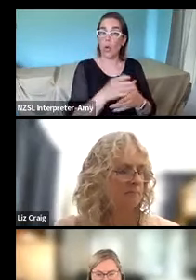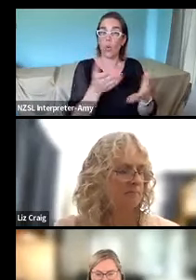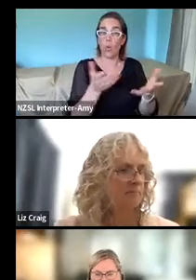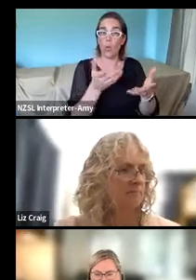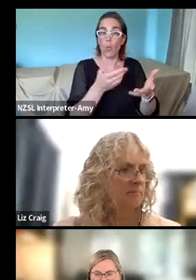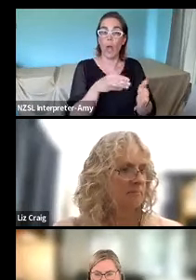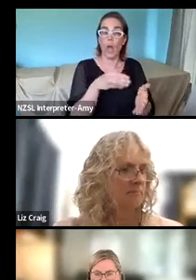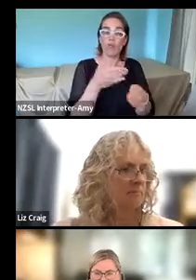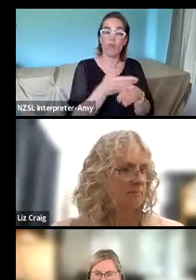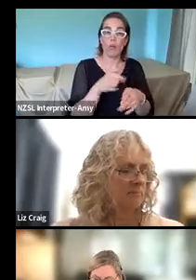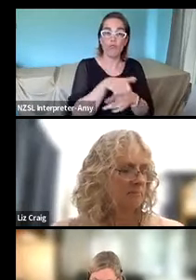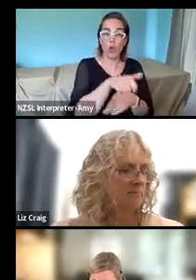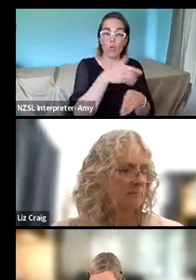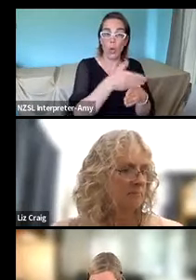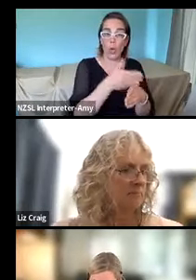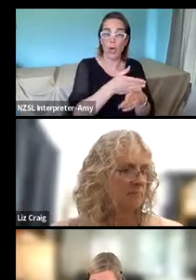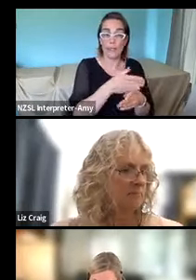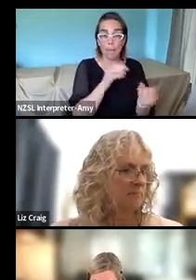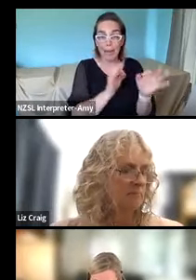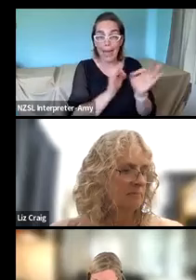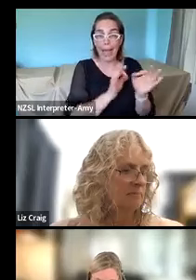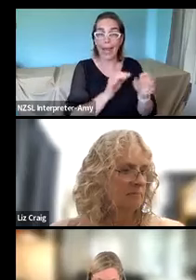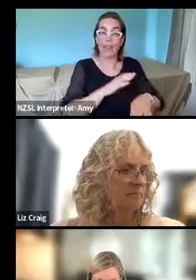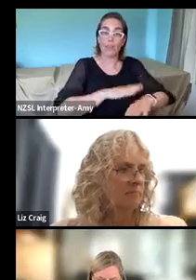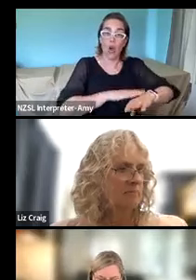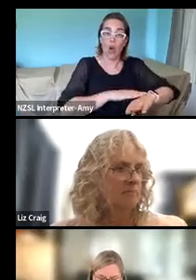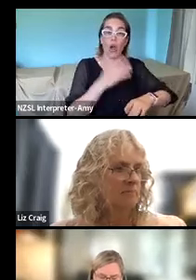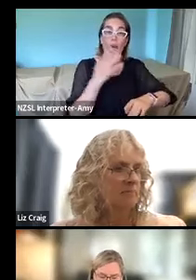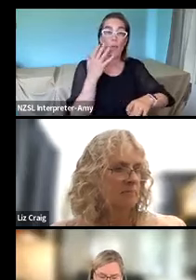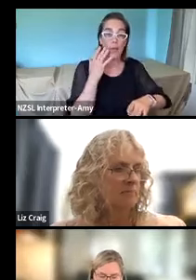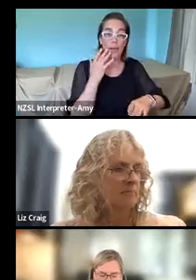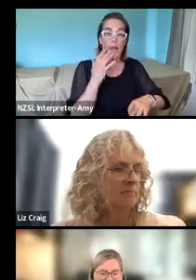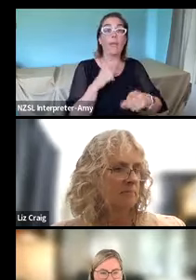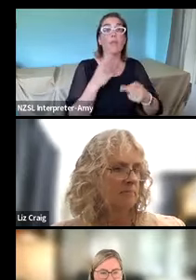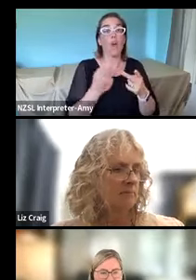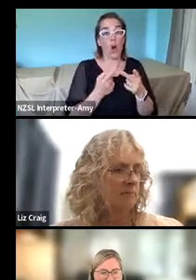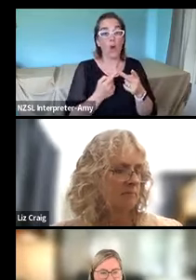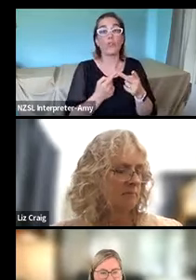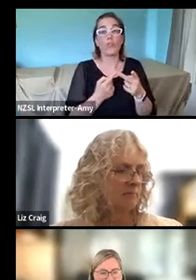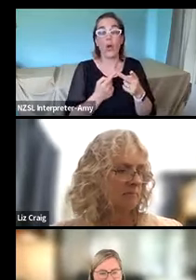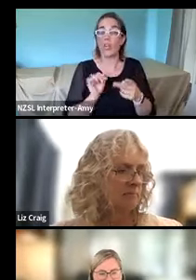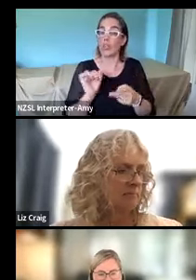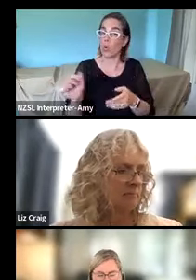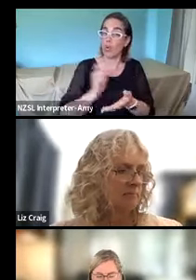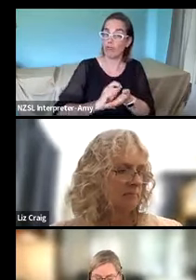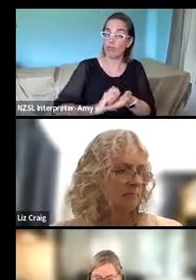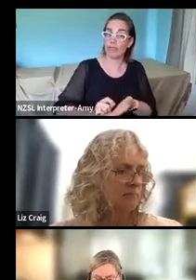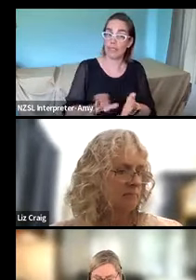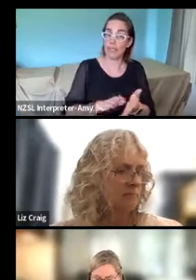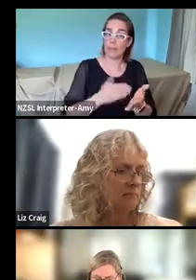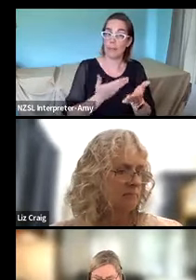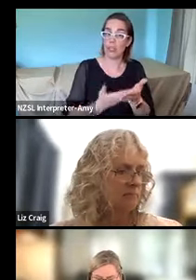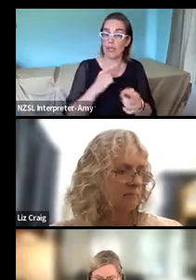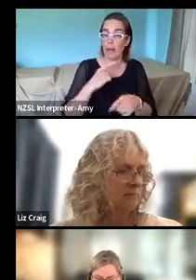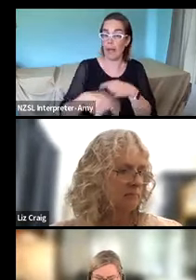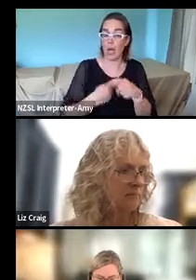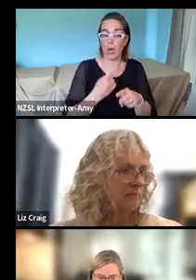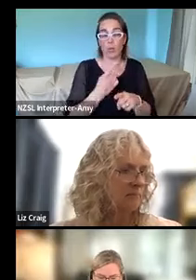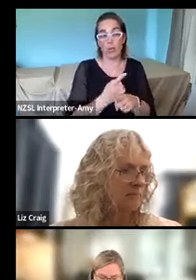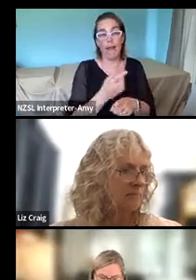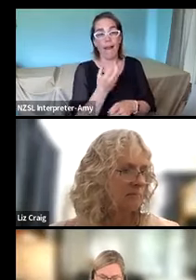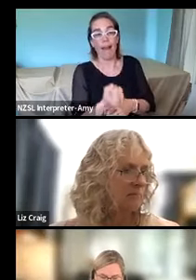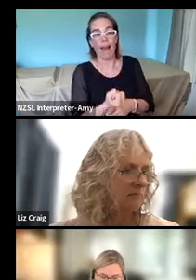and the duration and the times, etc. So understand that. You've also mentioned in your written submission about having